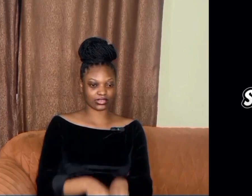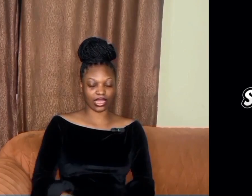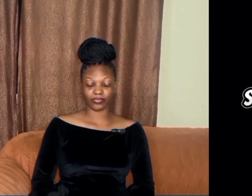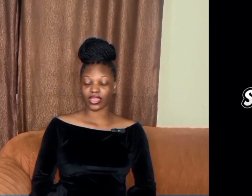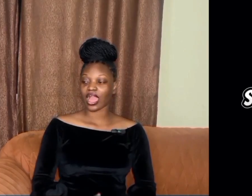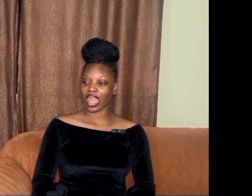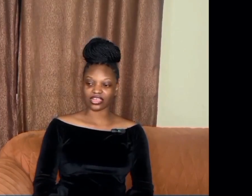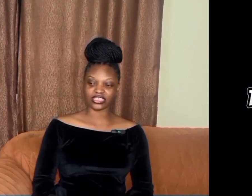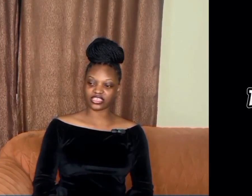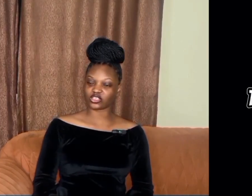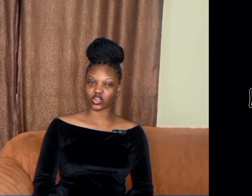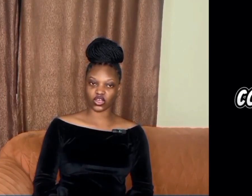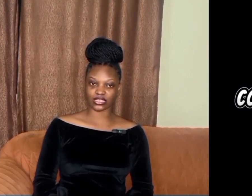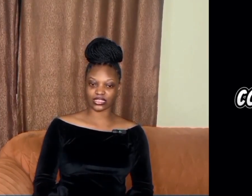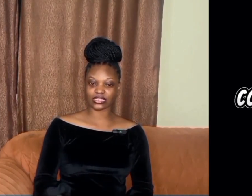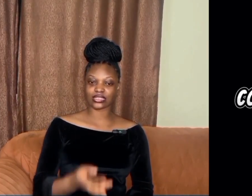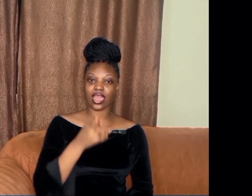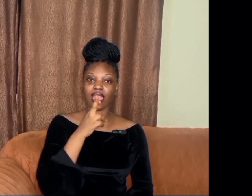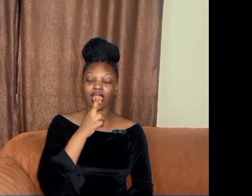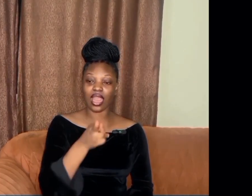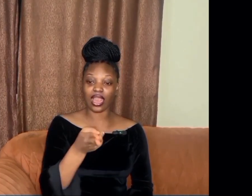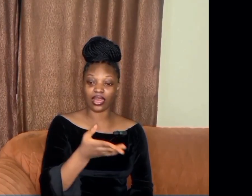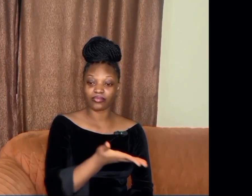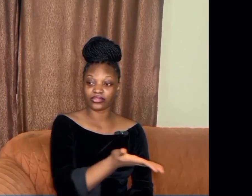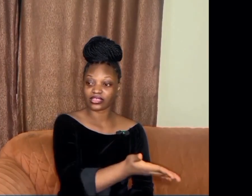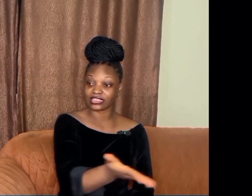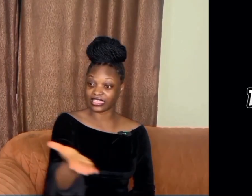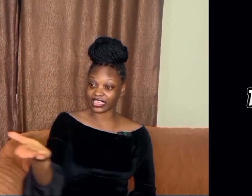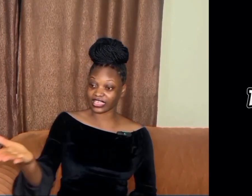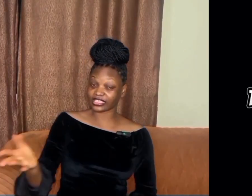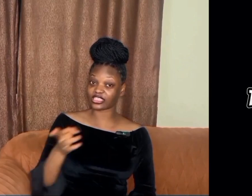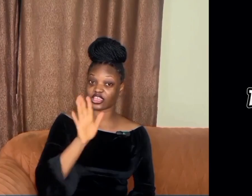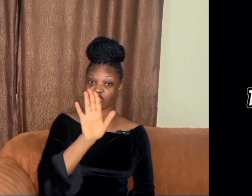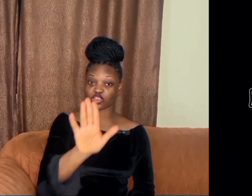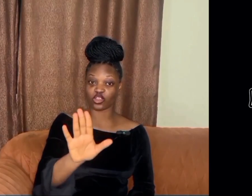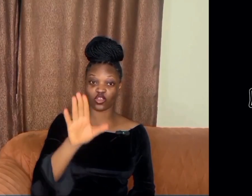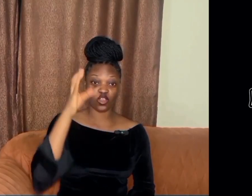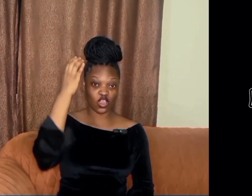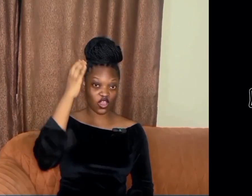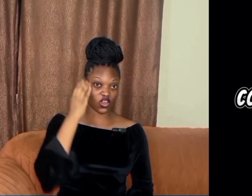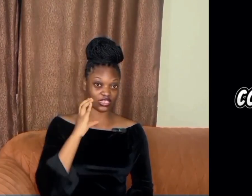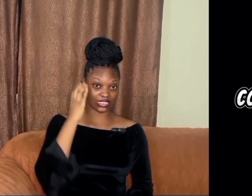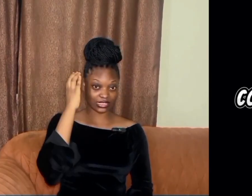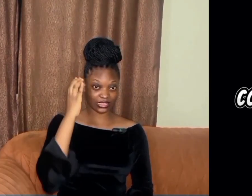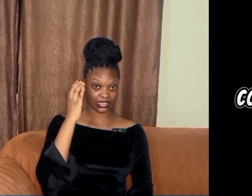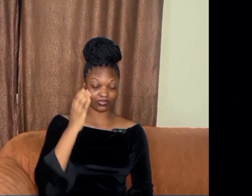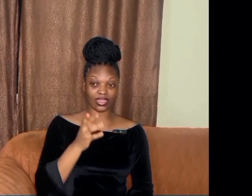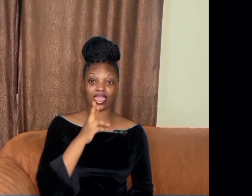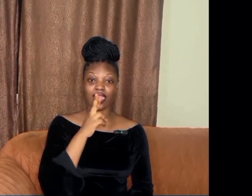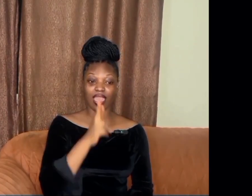sister. Are these your cousins? Are these your cousins?